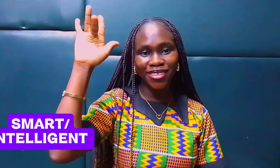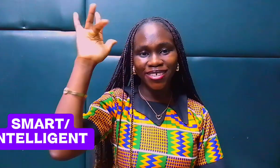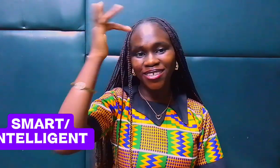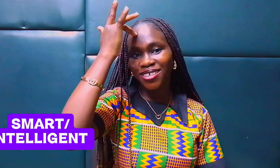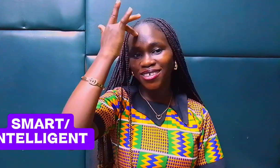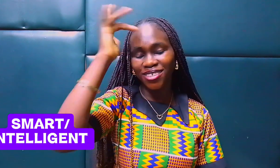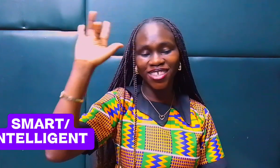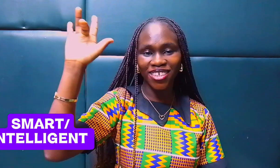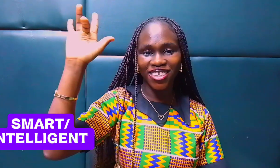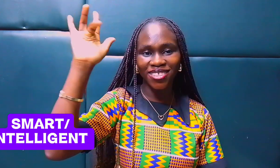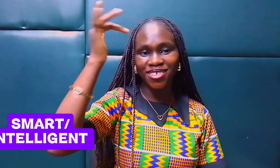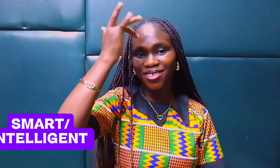Smart, intelligent.